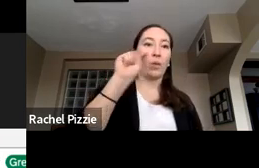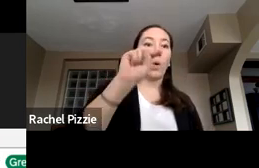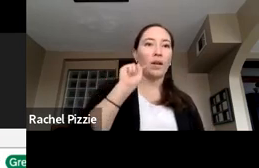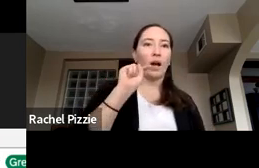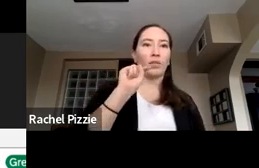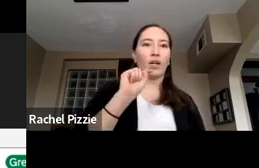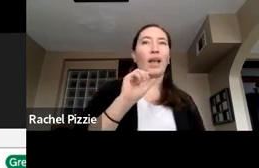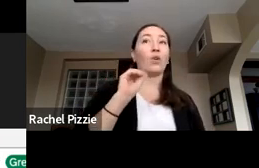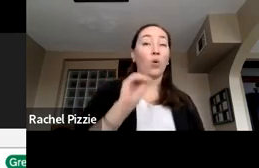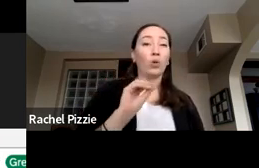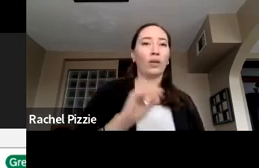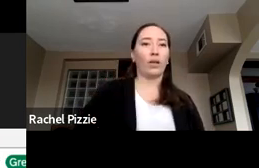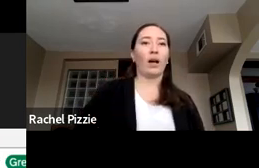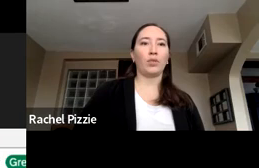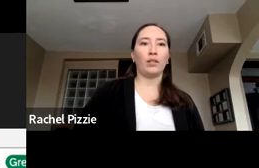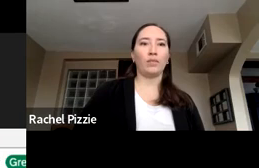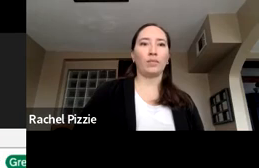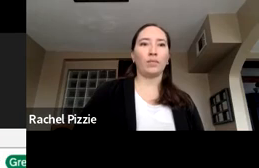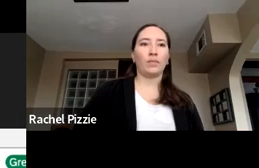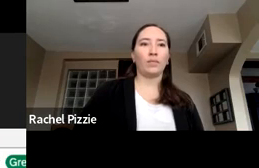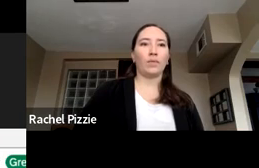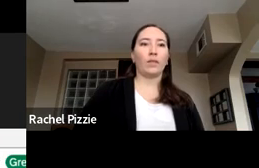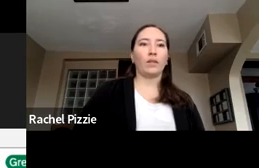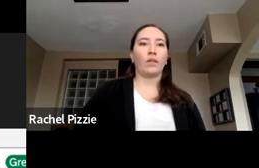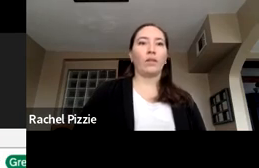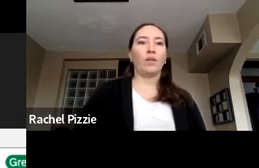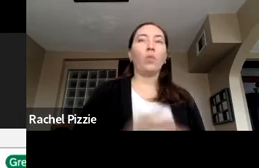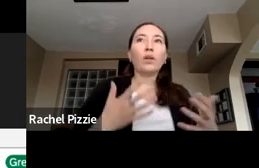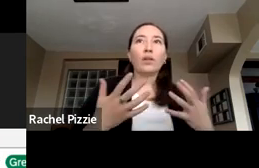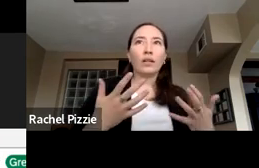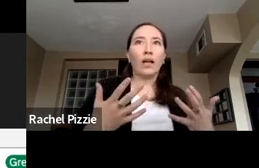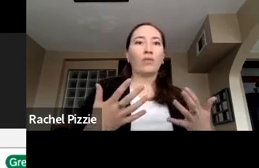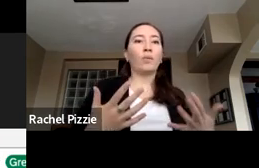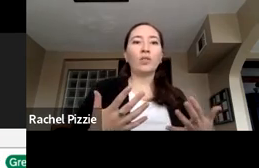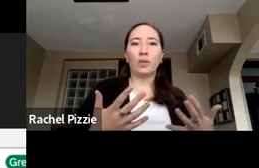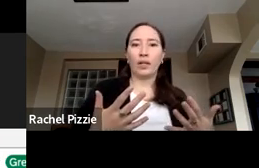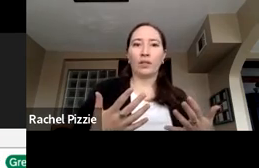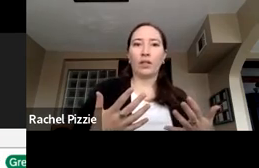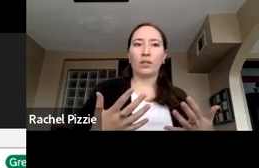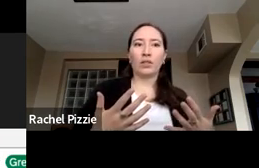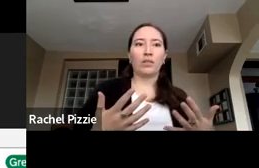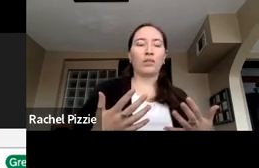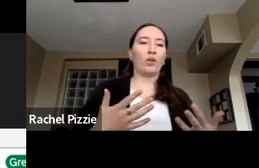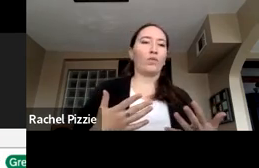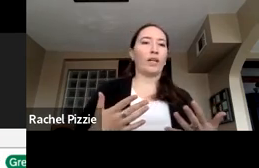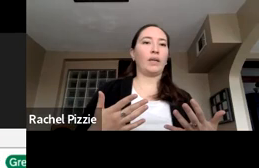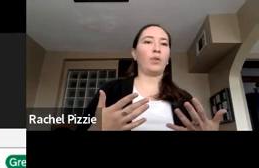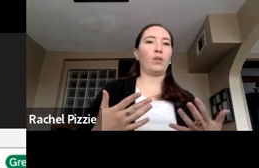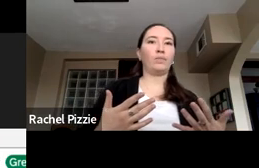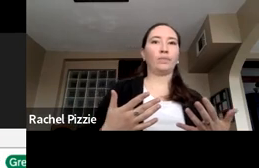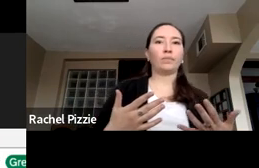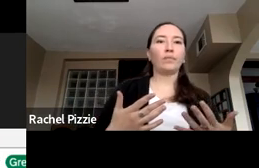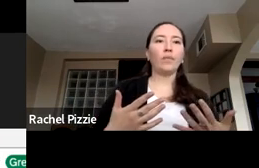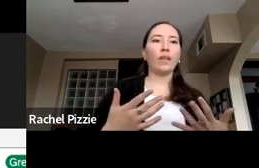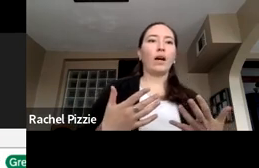just picking one option and only one option. Or you can allow for multiple answers. So for